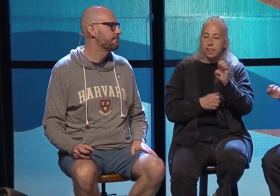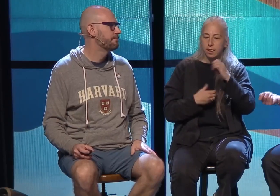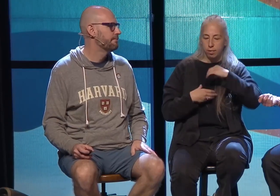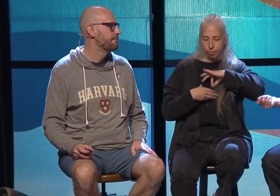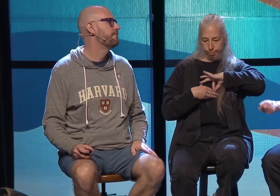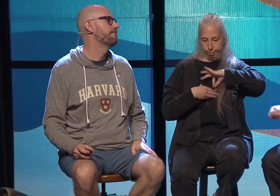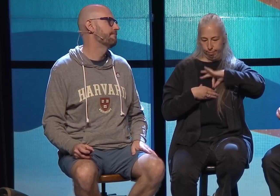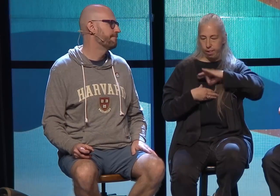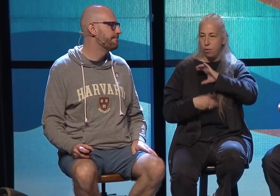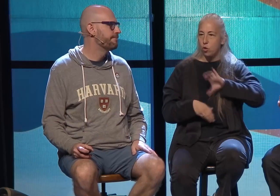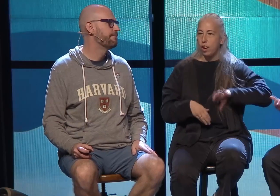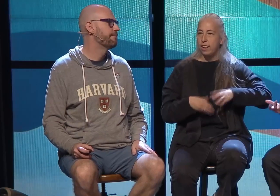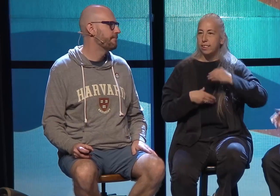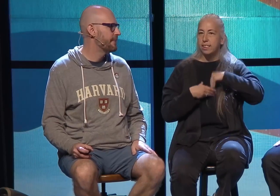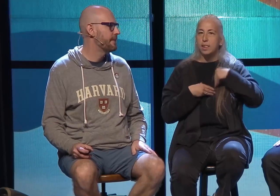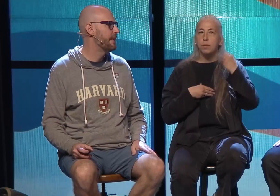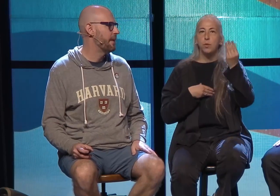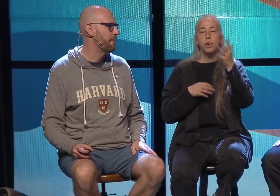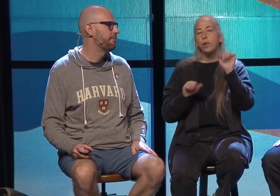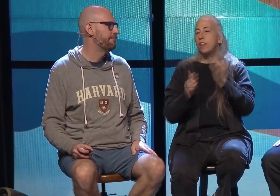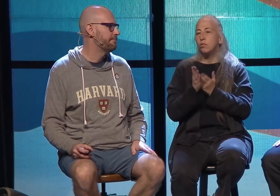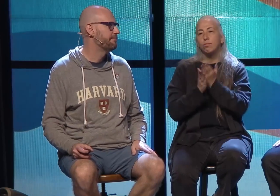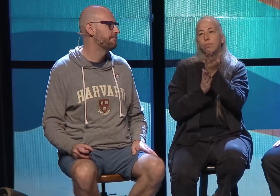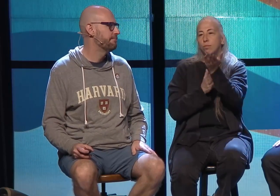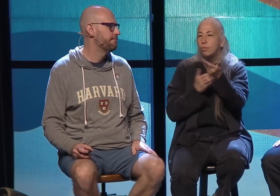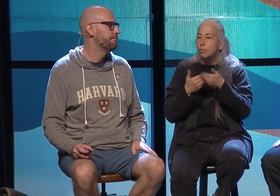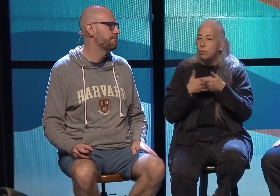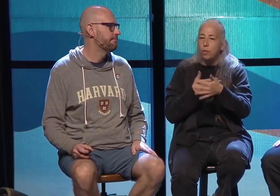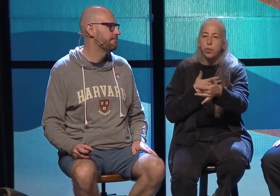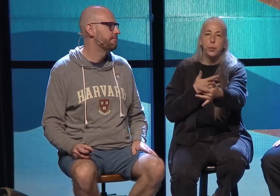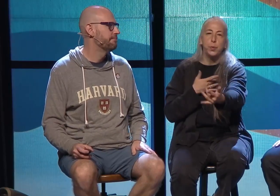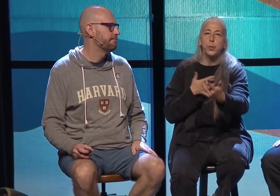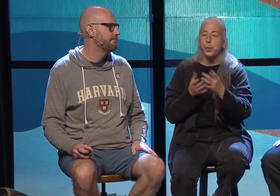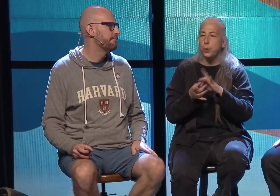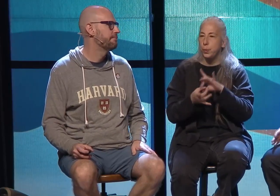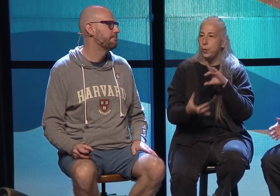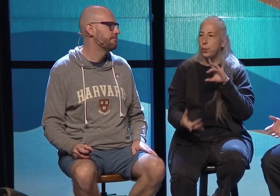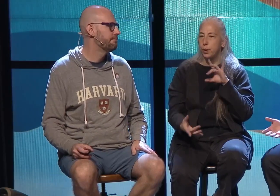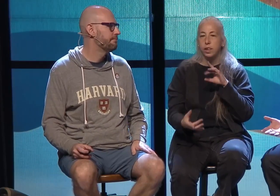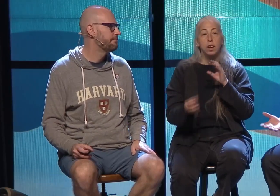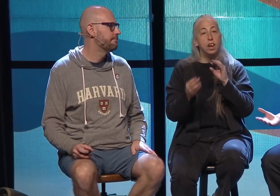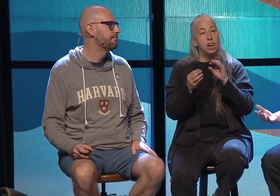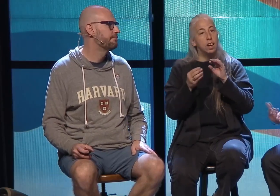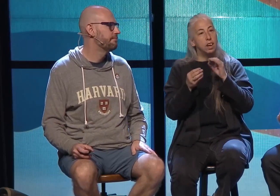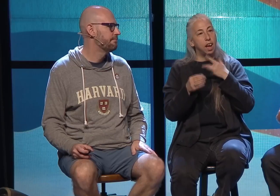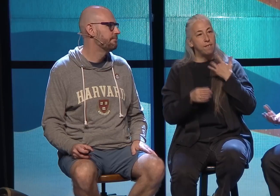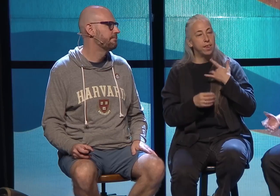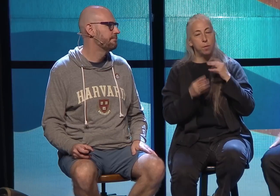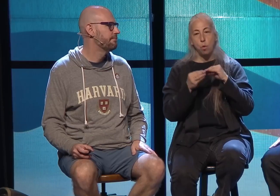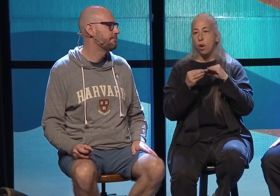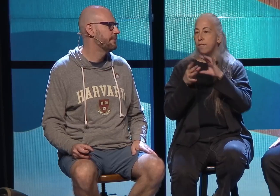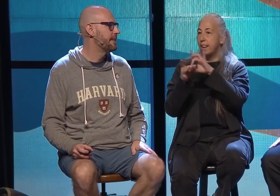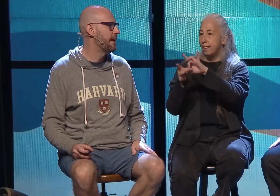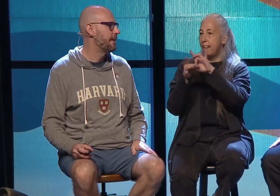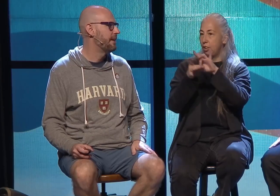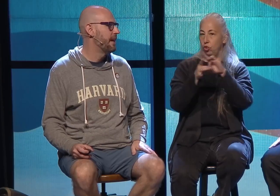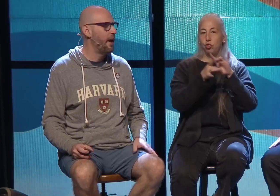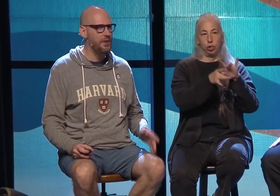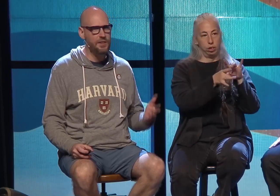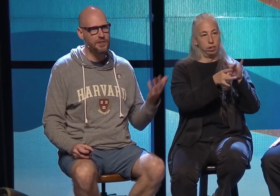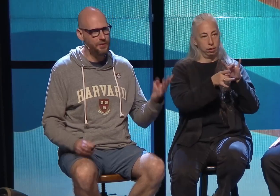we move through it. There's just there's more connection in the world.